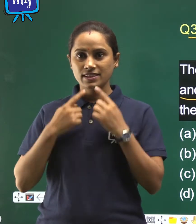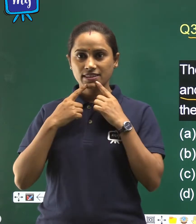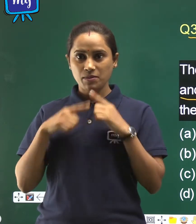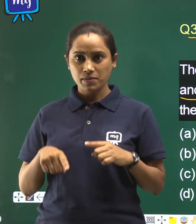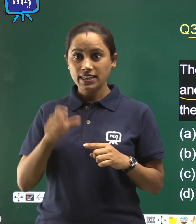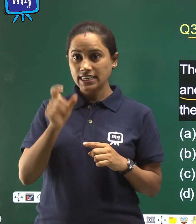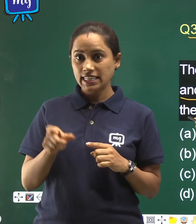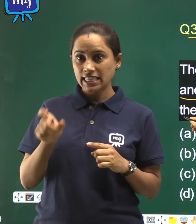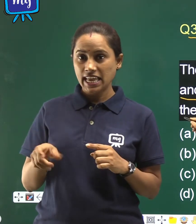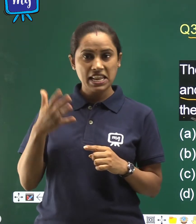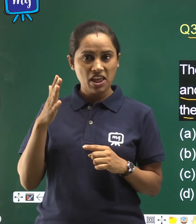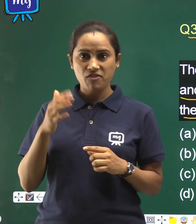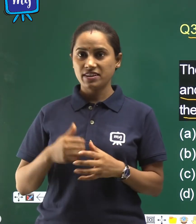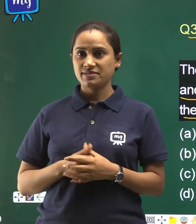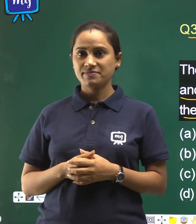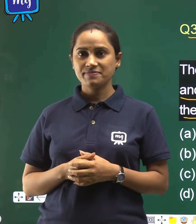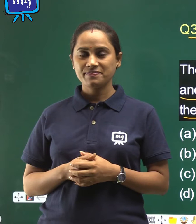but they never